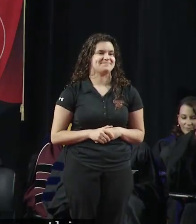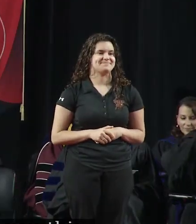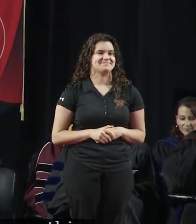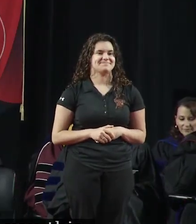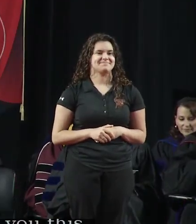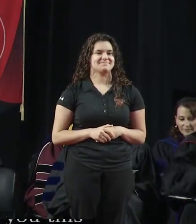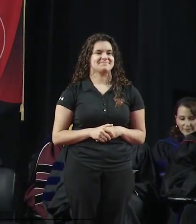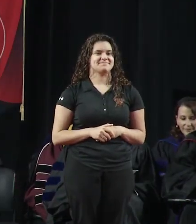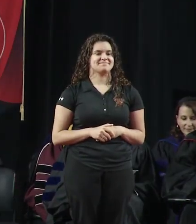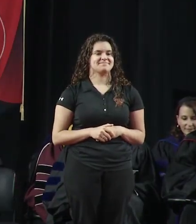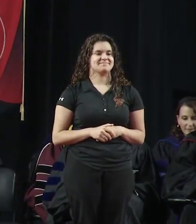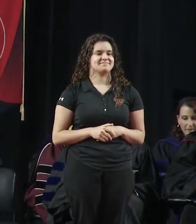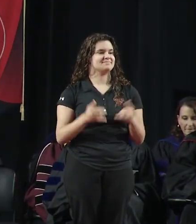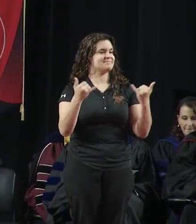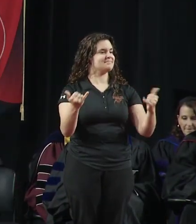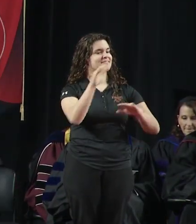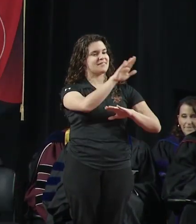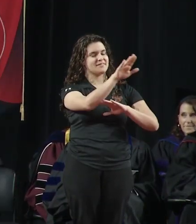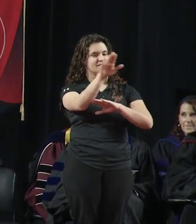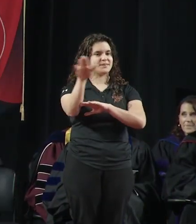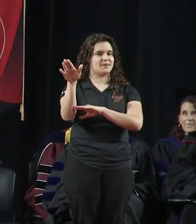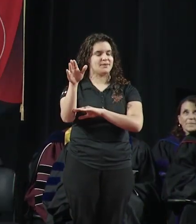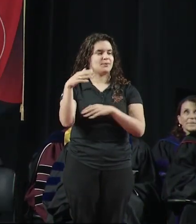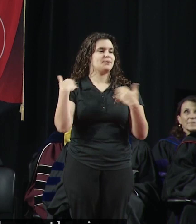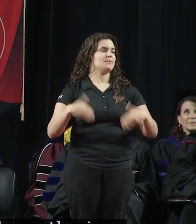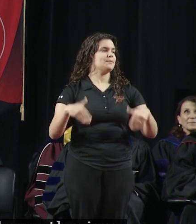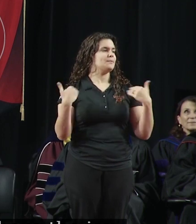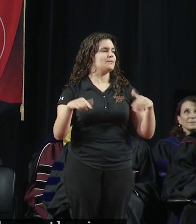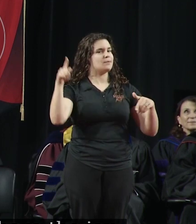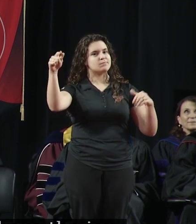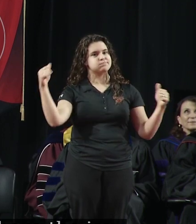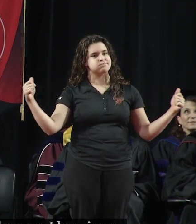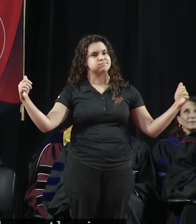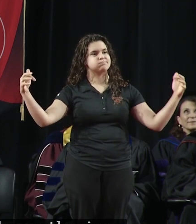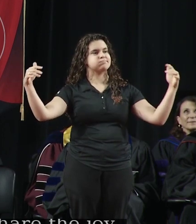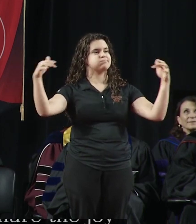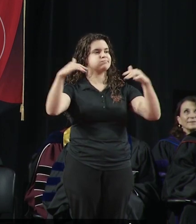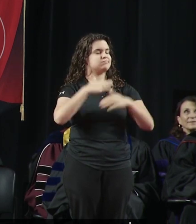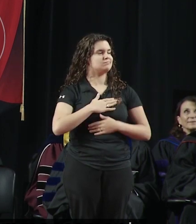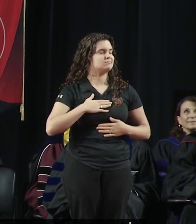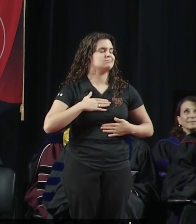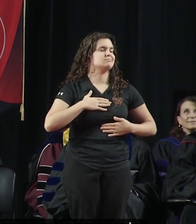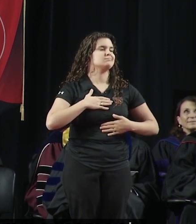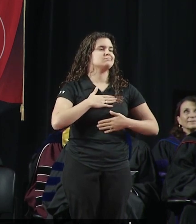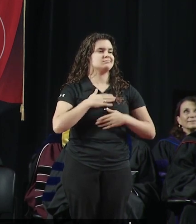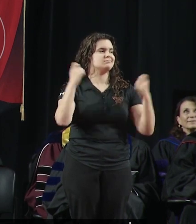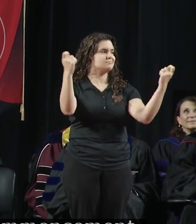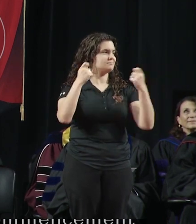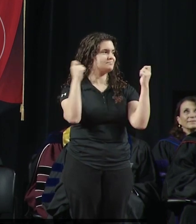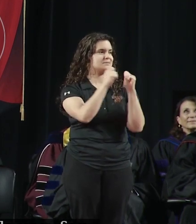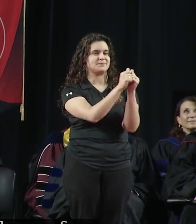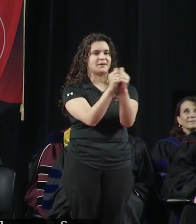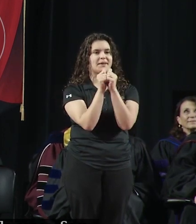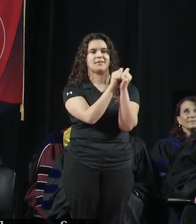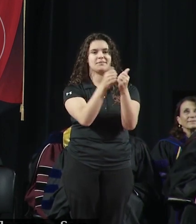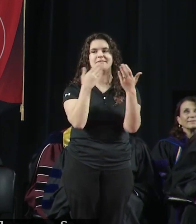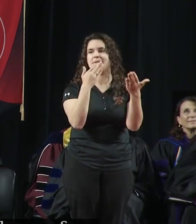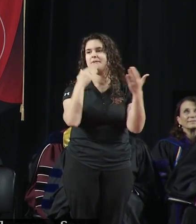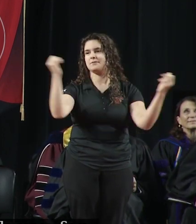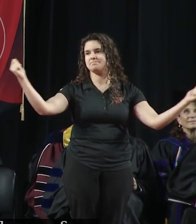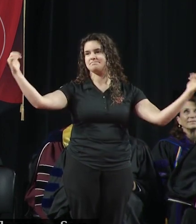This afternoon, we share the joy and excitement of commencement with all of you. Thank you for joining